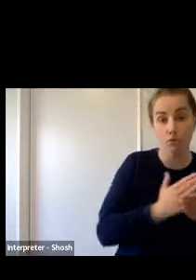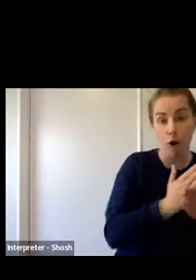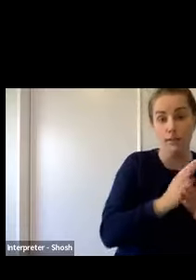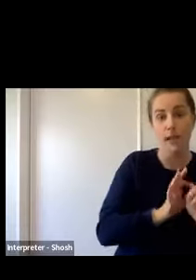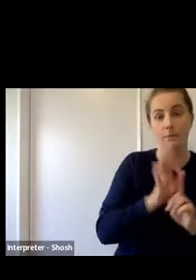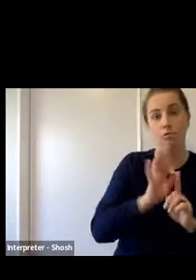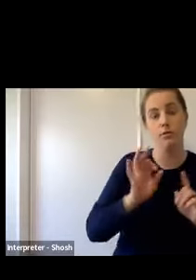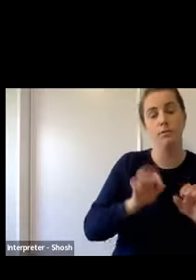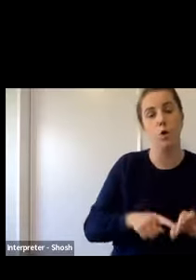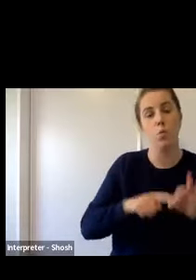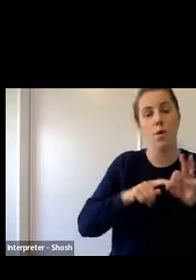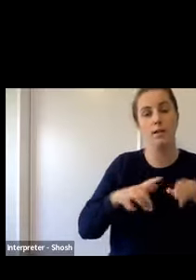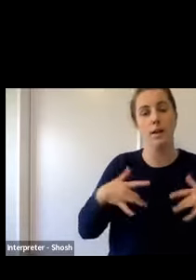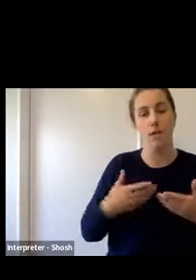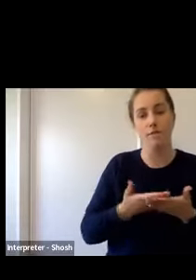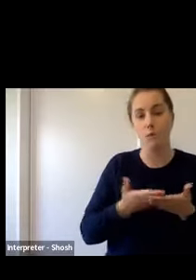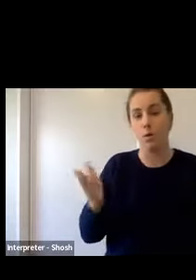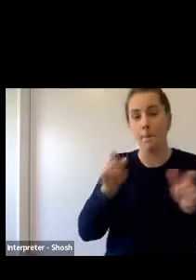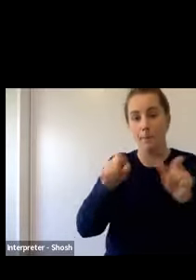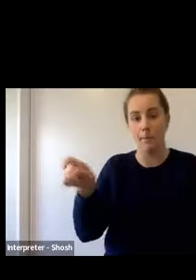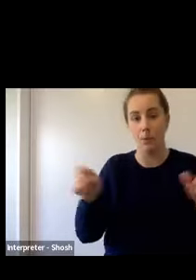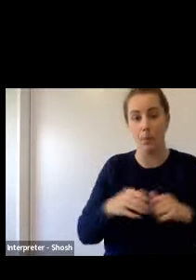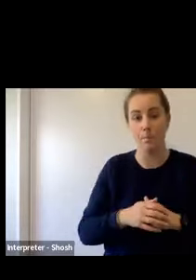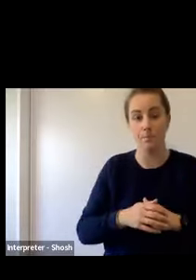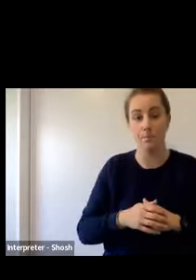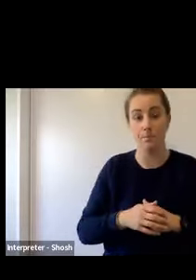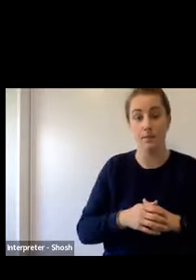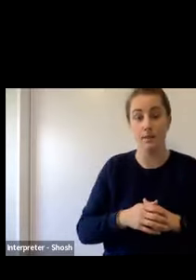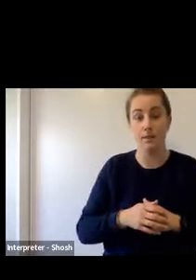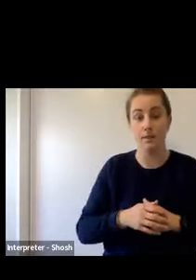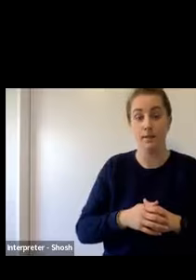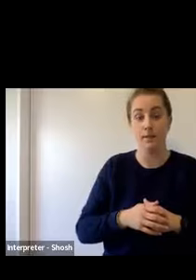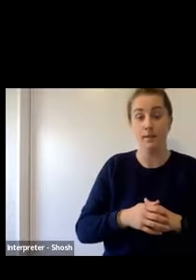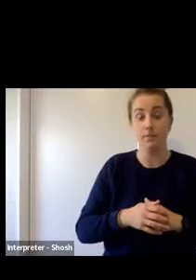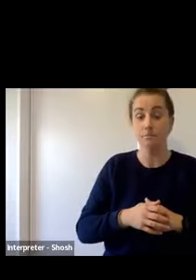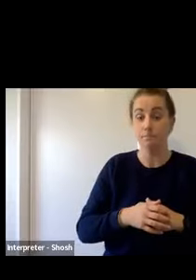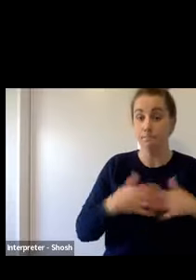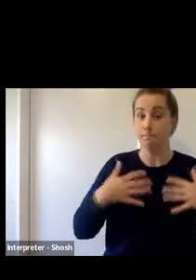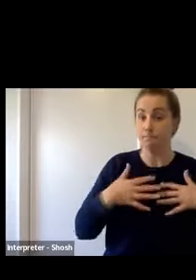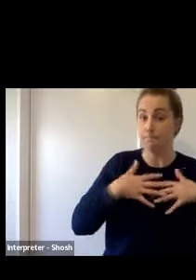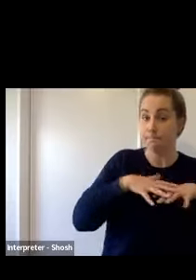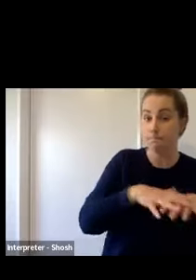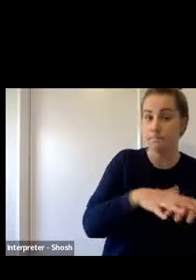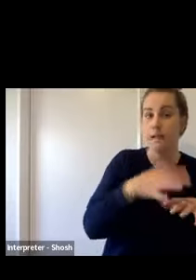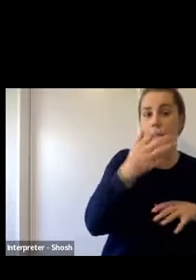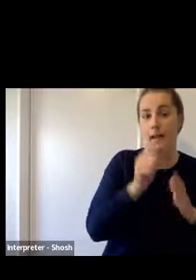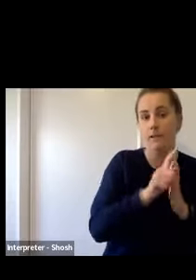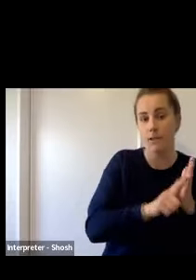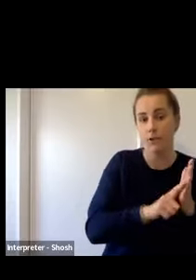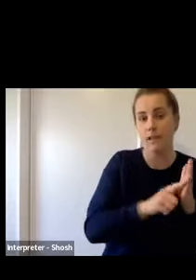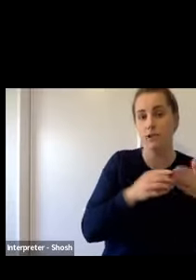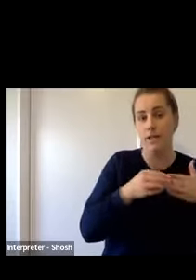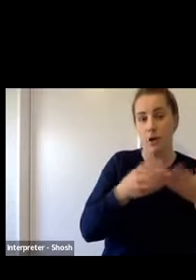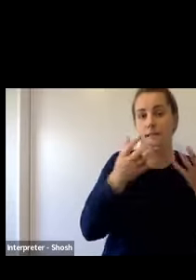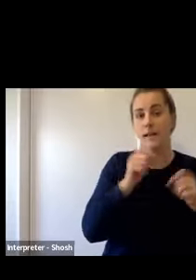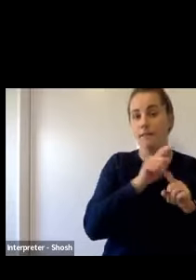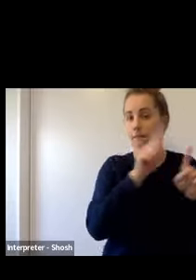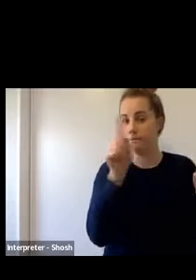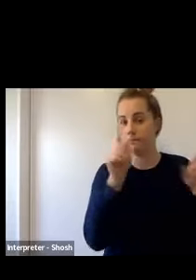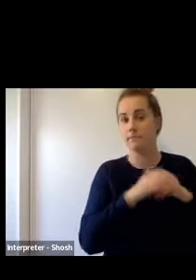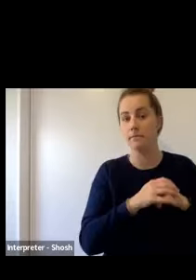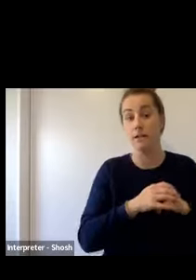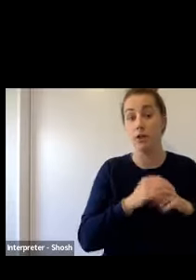people. Epilepsy has to be integrated and mainstreamed to national policies, legislation, and guidelines if it